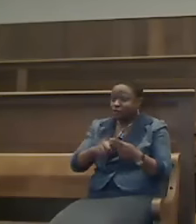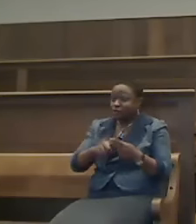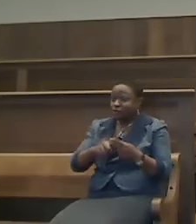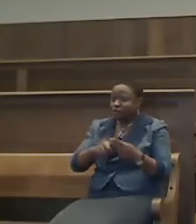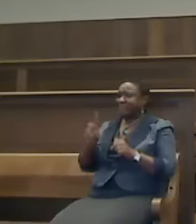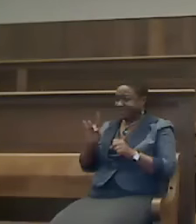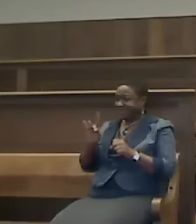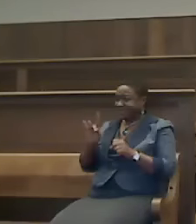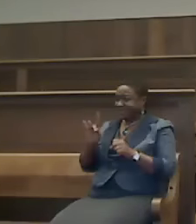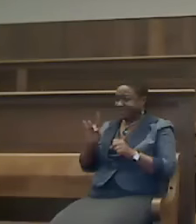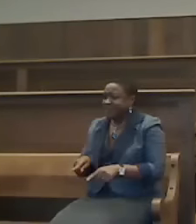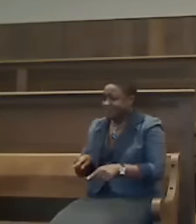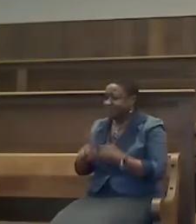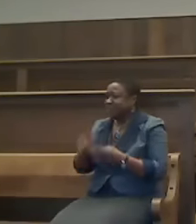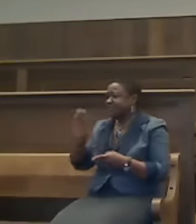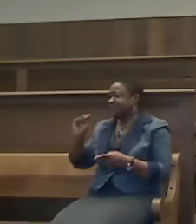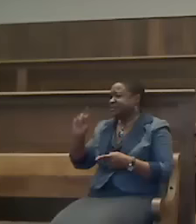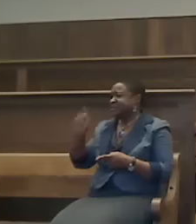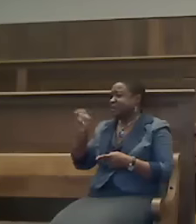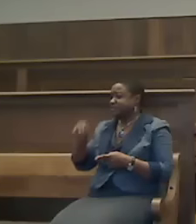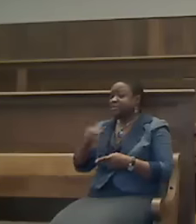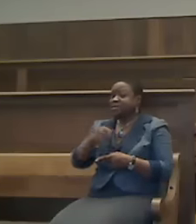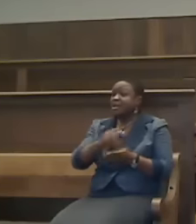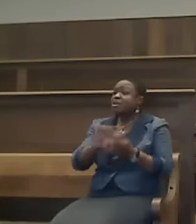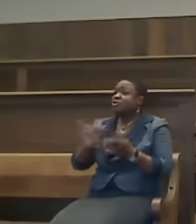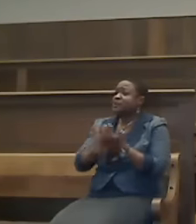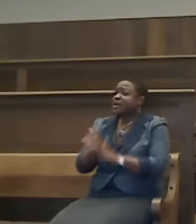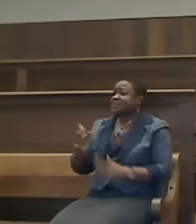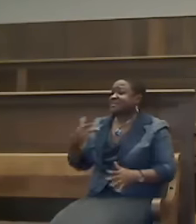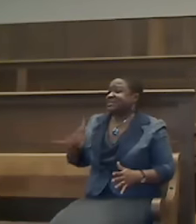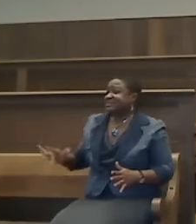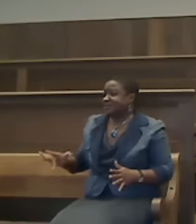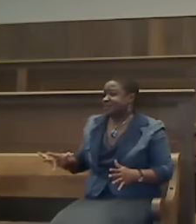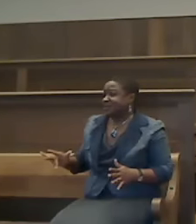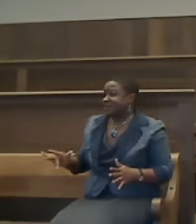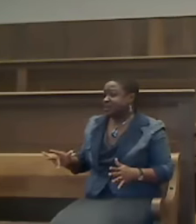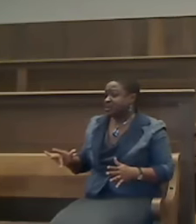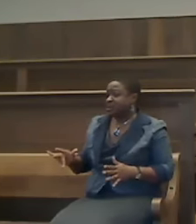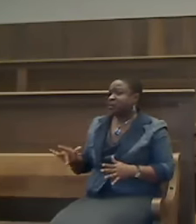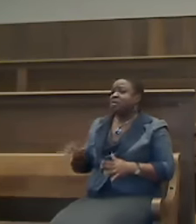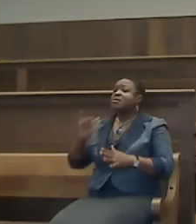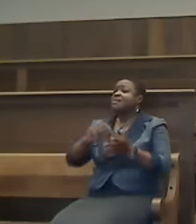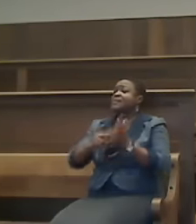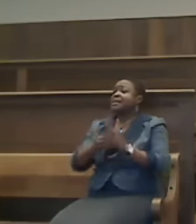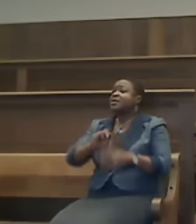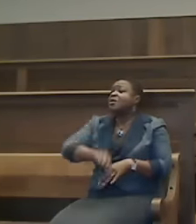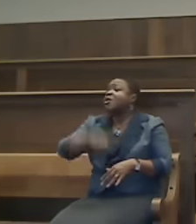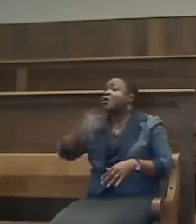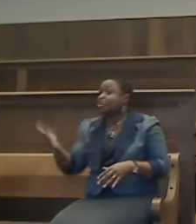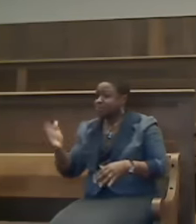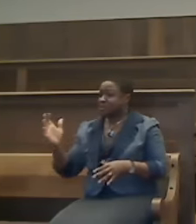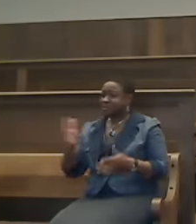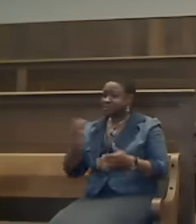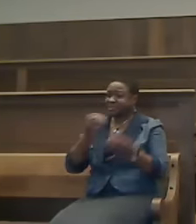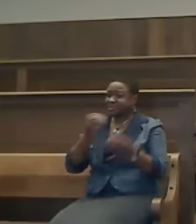Bt toxin, and also became sensitized and had a reaction to other compounds that were formerly